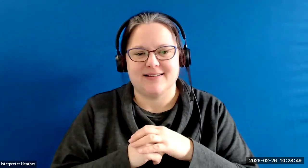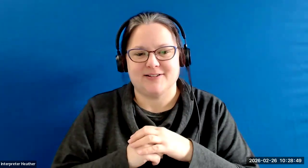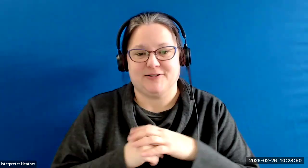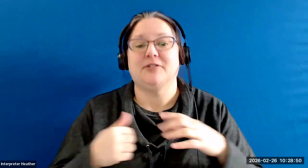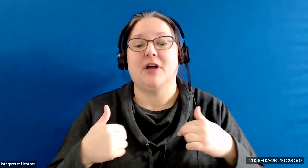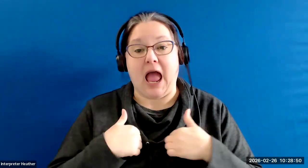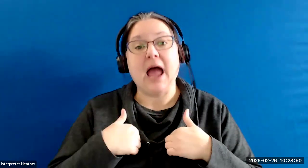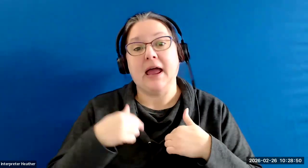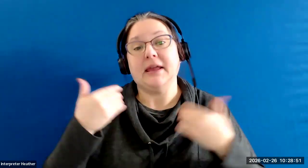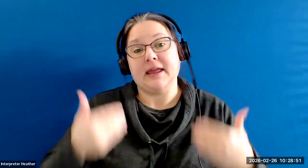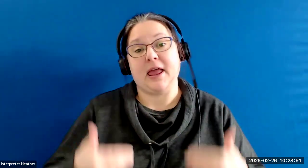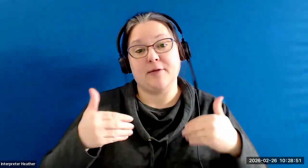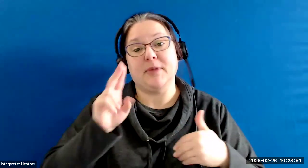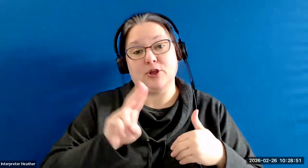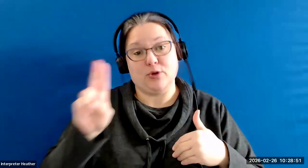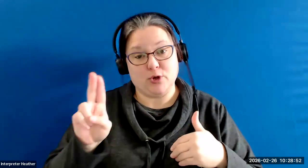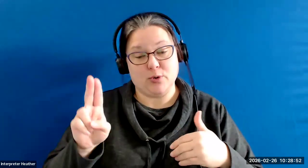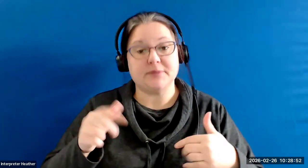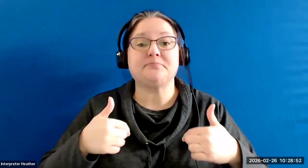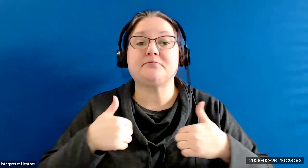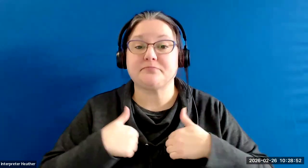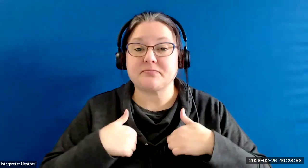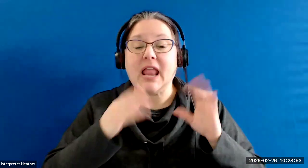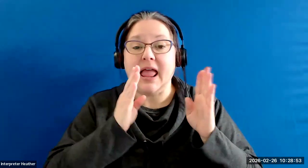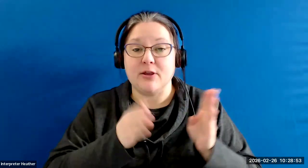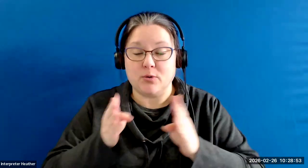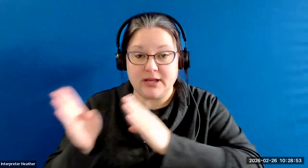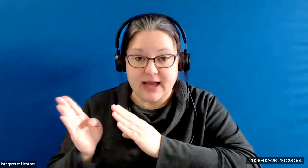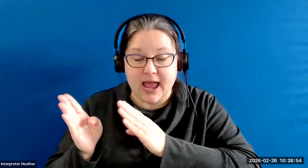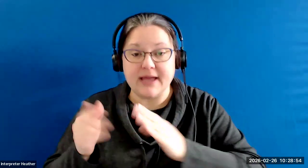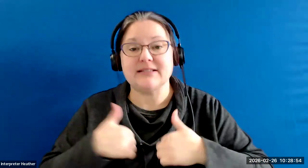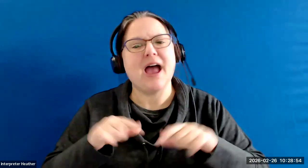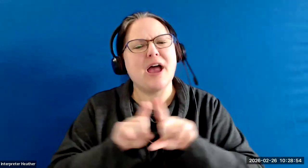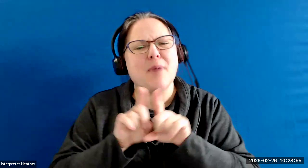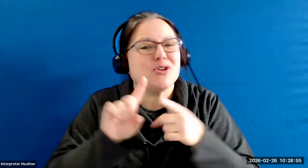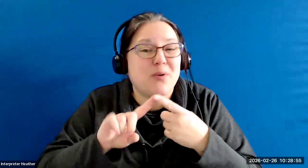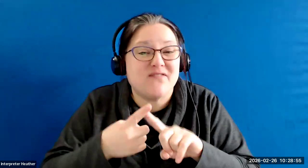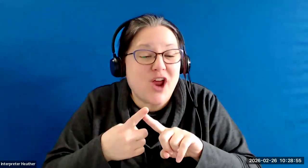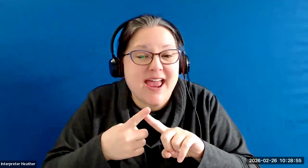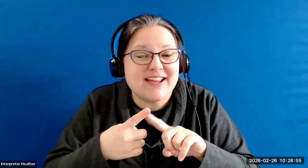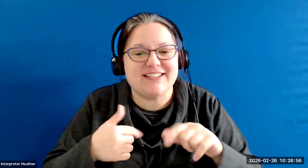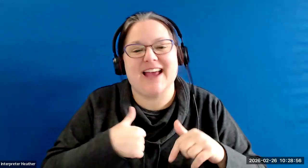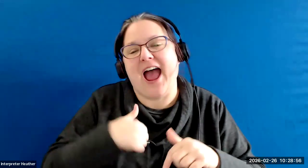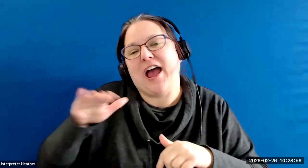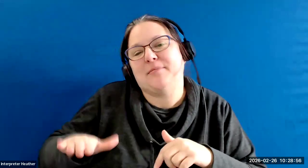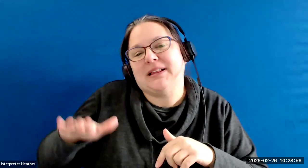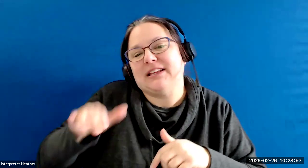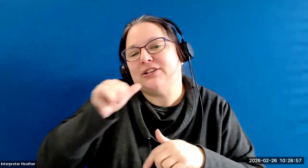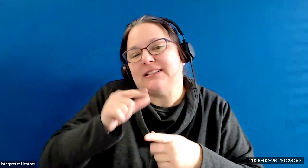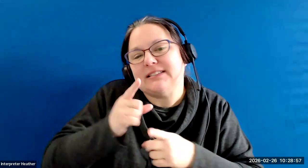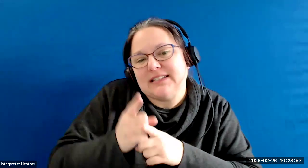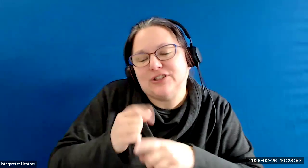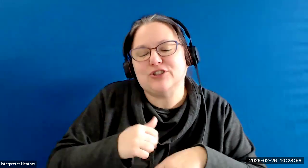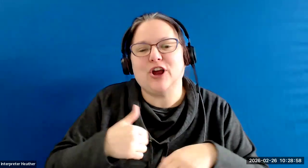I am UU. I am a seminarian organizer. I'm also a friend. I'm a little sister. I'm